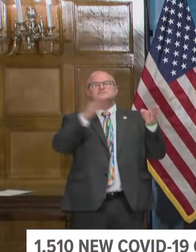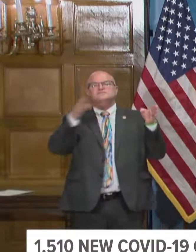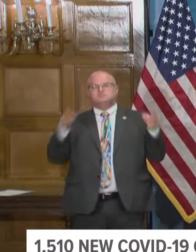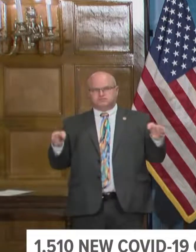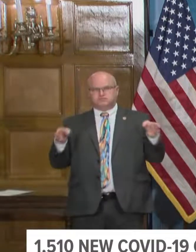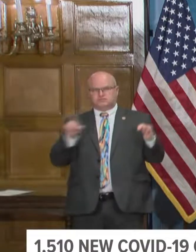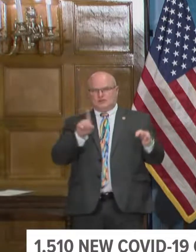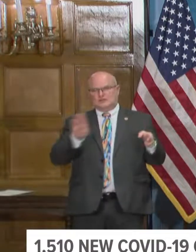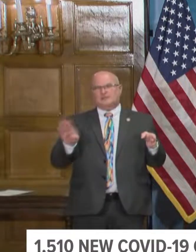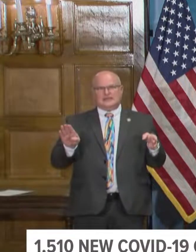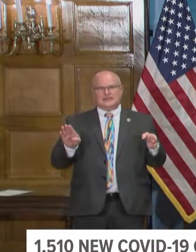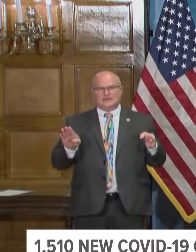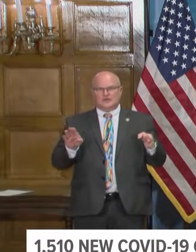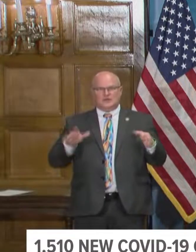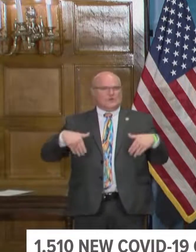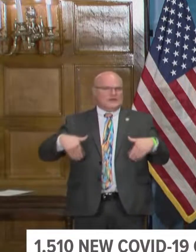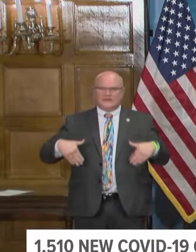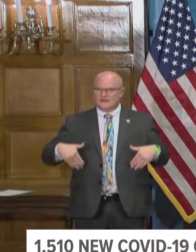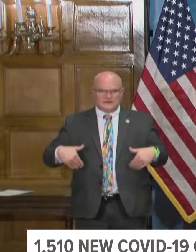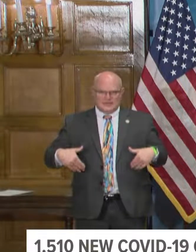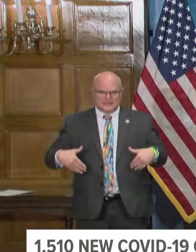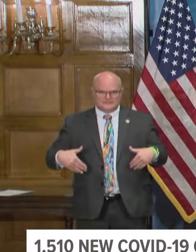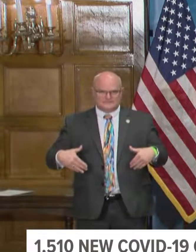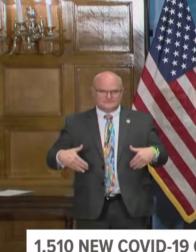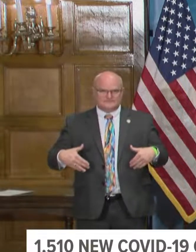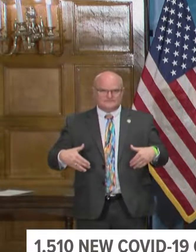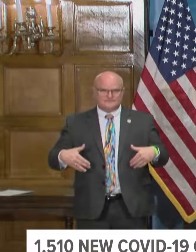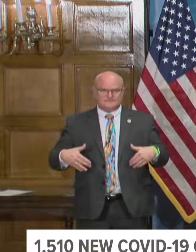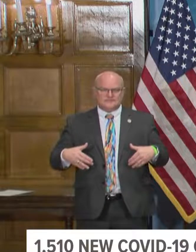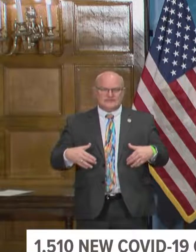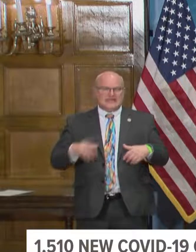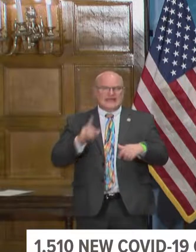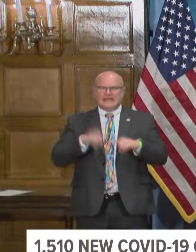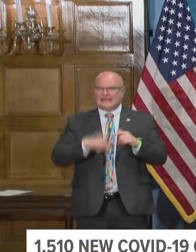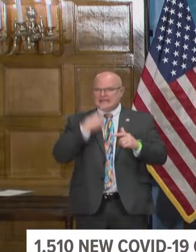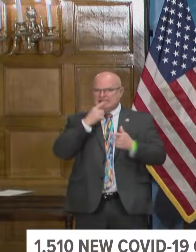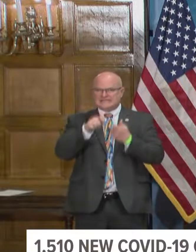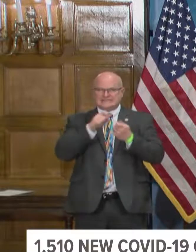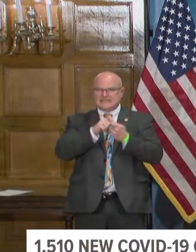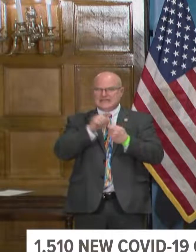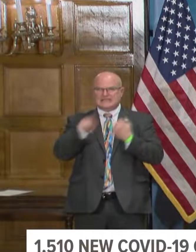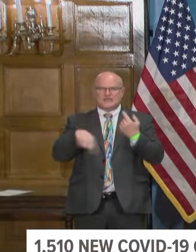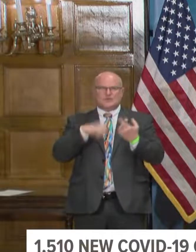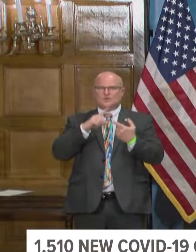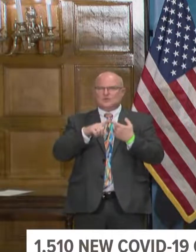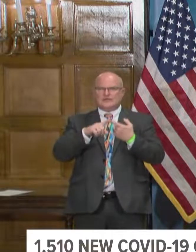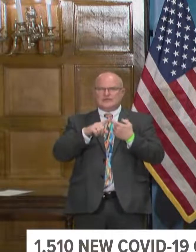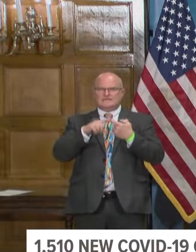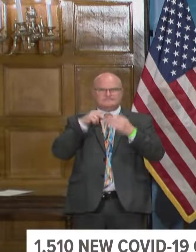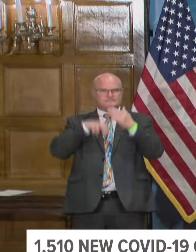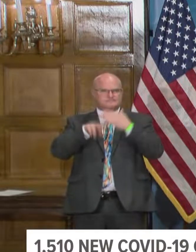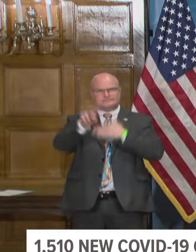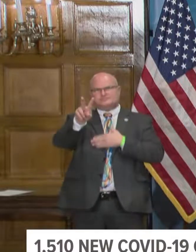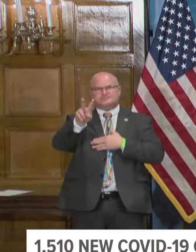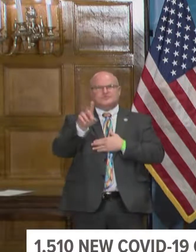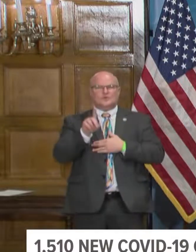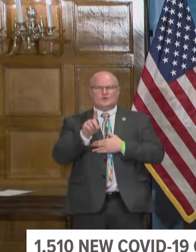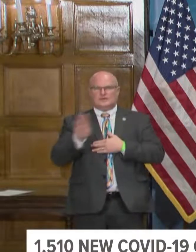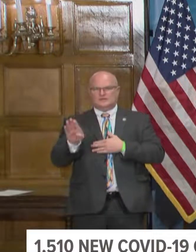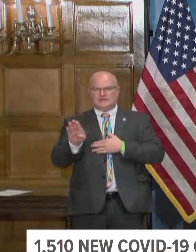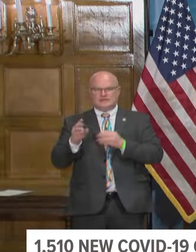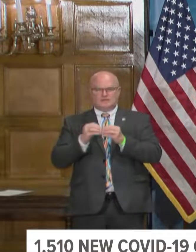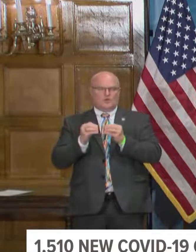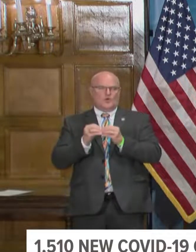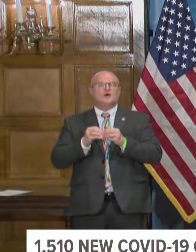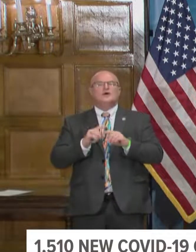category. We're not there yet, and I can't tell you exactly how long it'll be before we move into additional